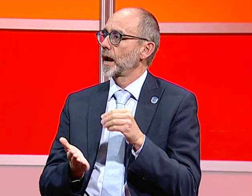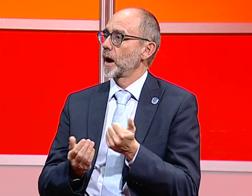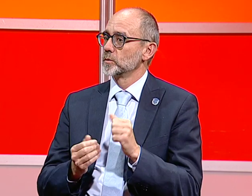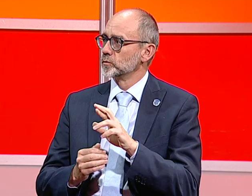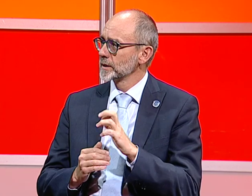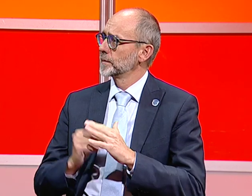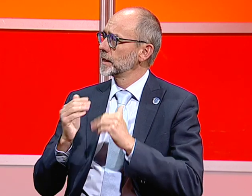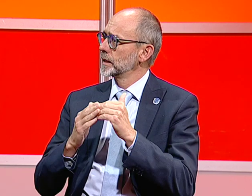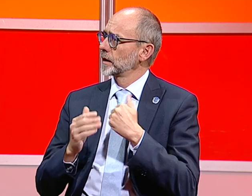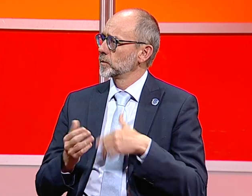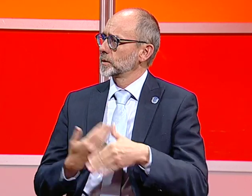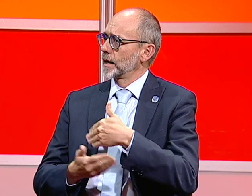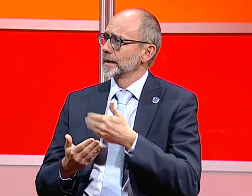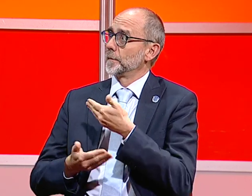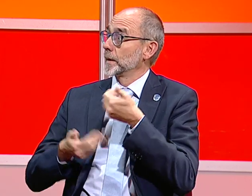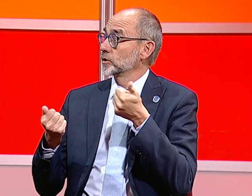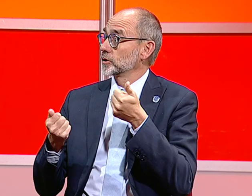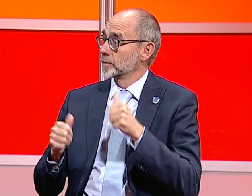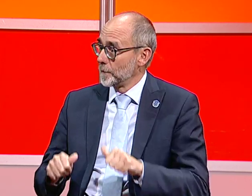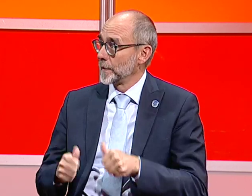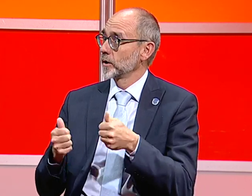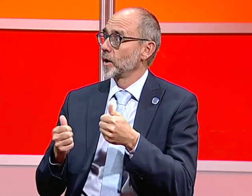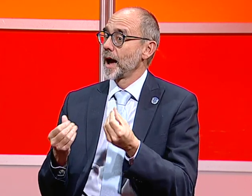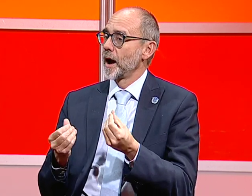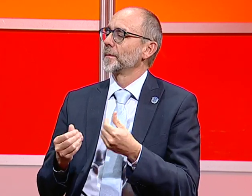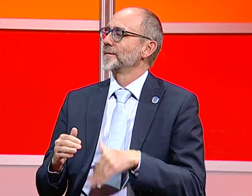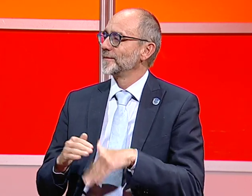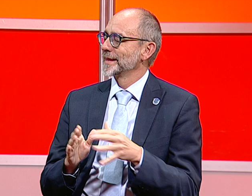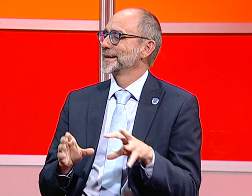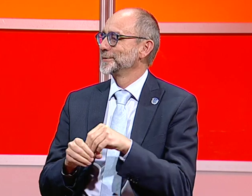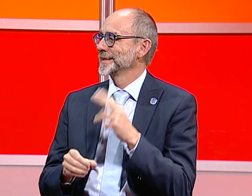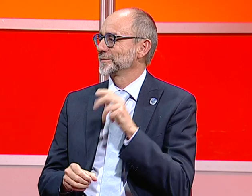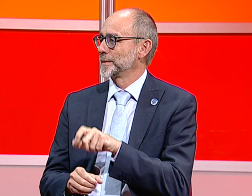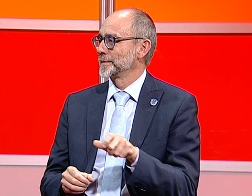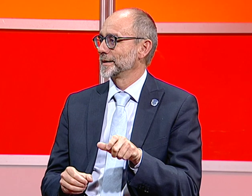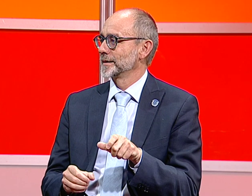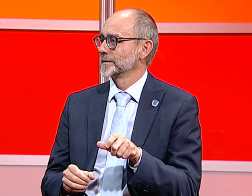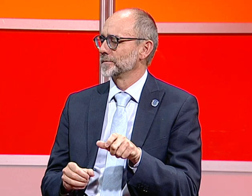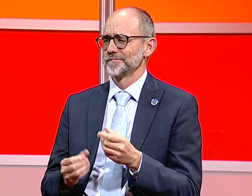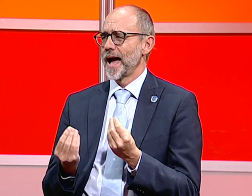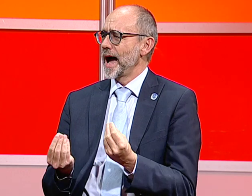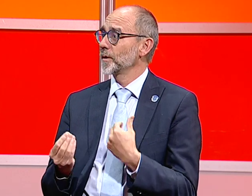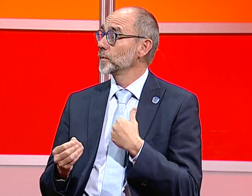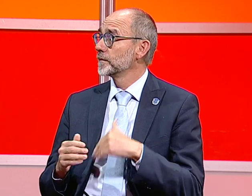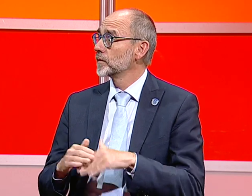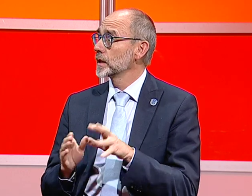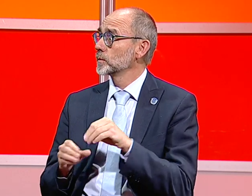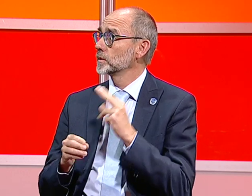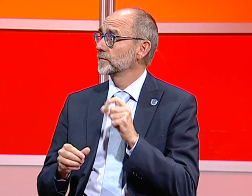for all. So, you know, of course, after COVID, we also have to rebuild the community. And so we want to provide access for